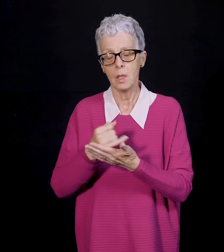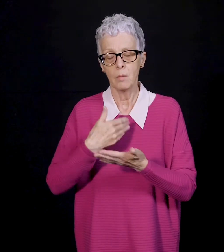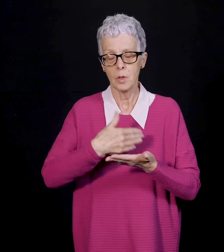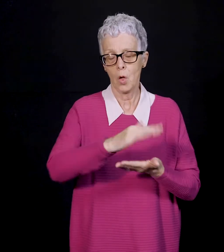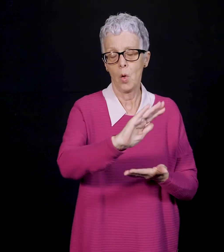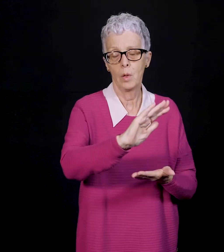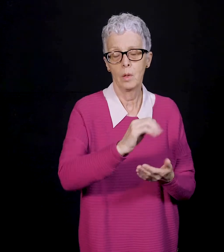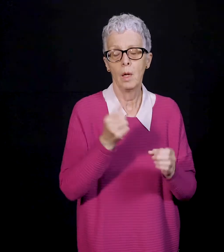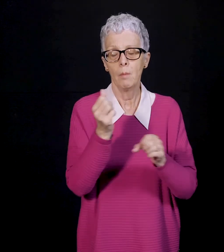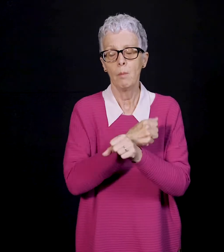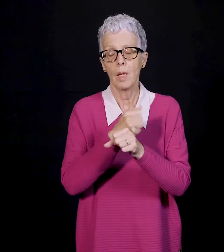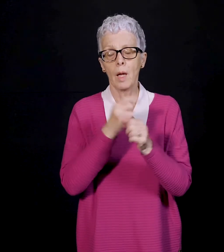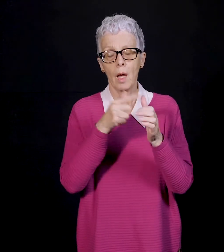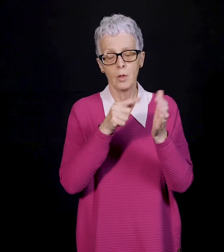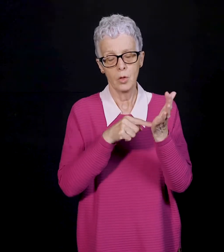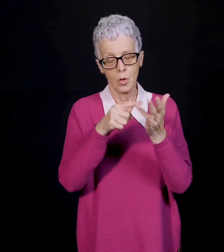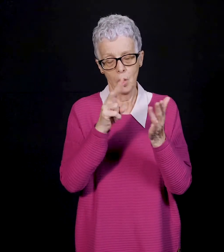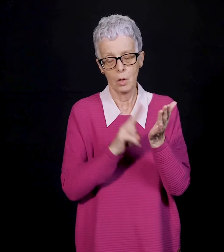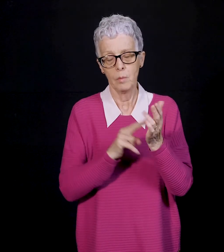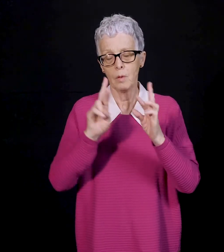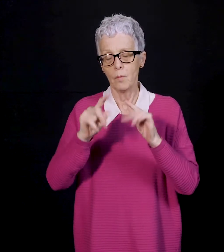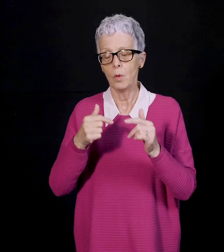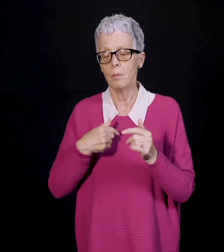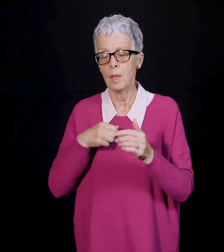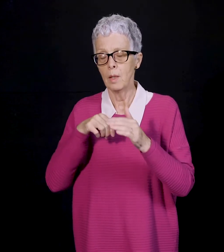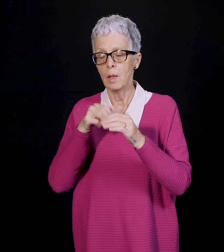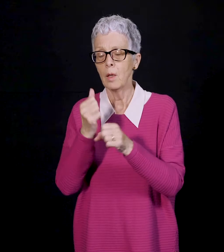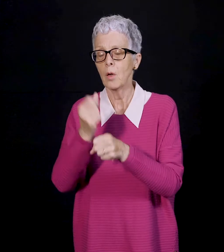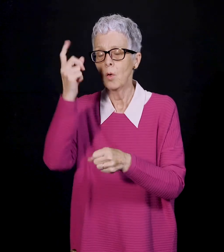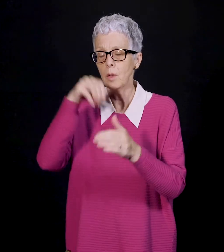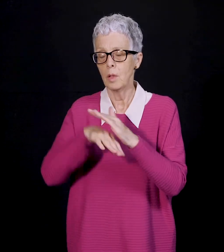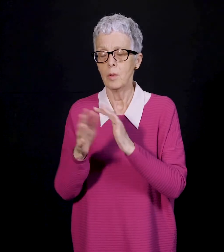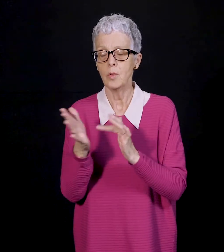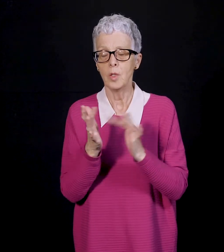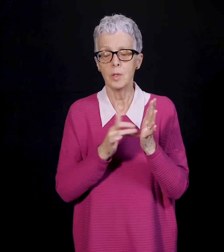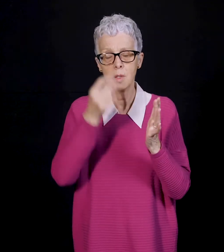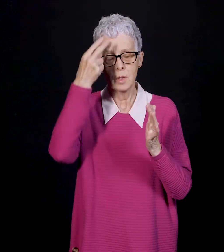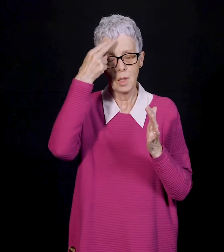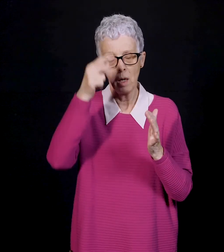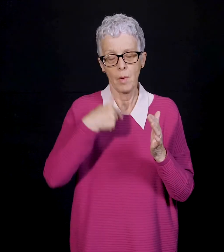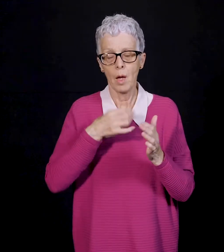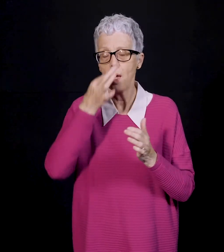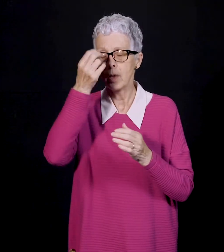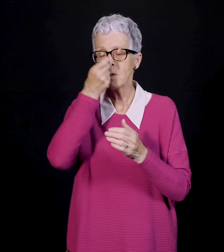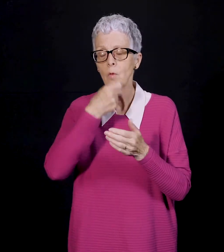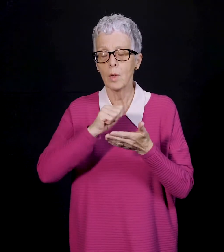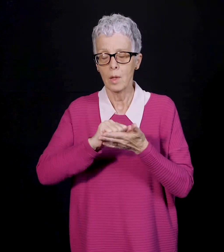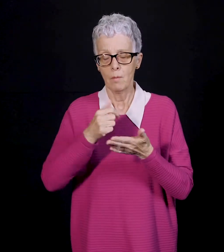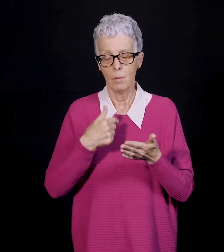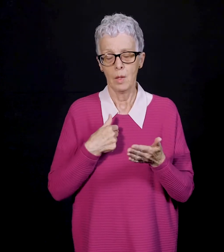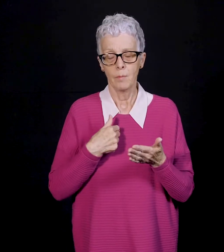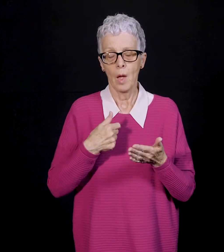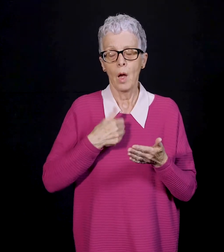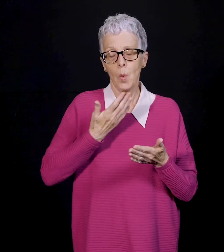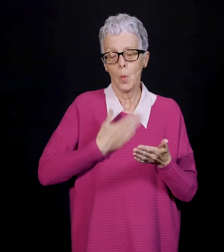make atonement for me. And God, in Jesus' name, I ask you to forgive me. I want